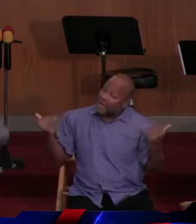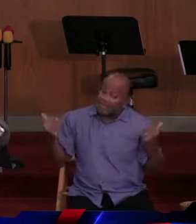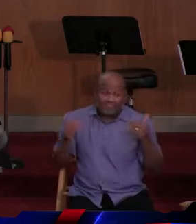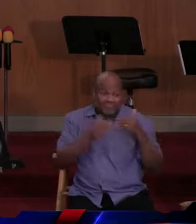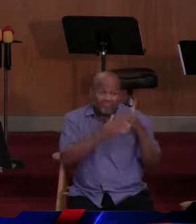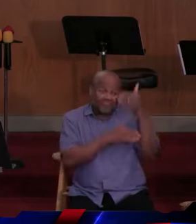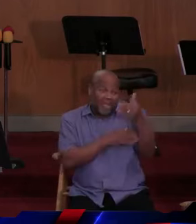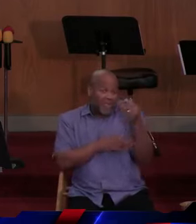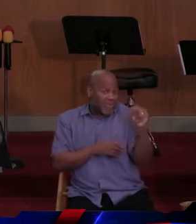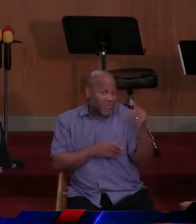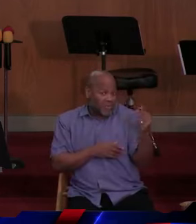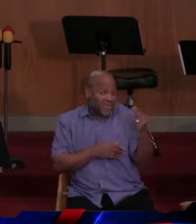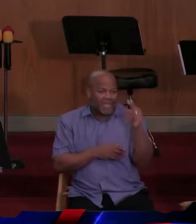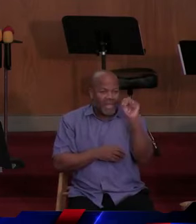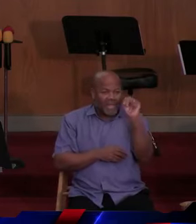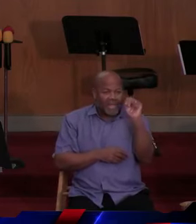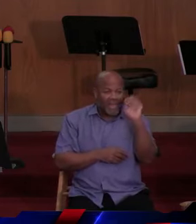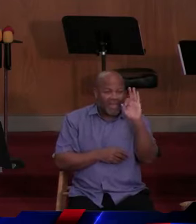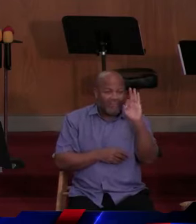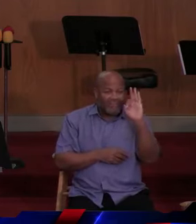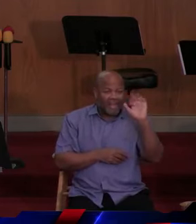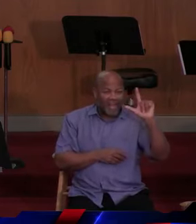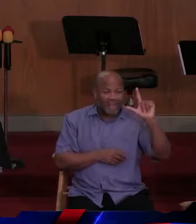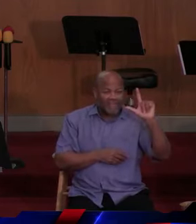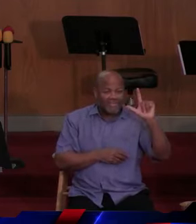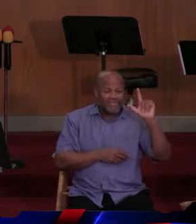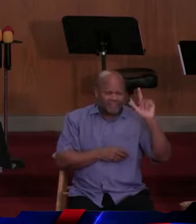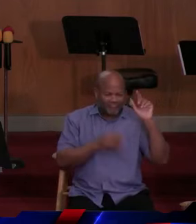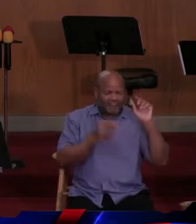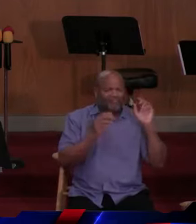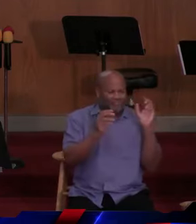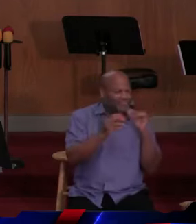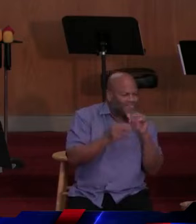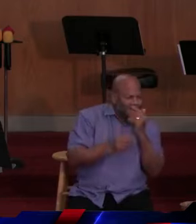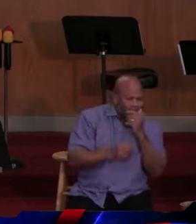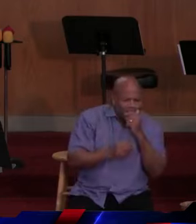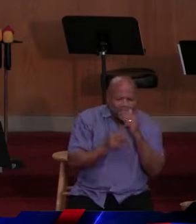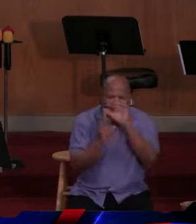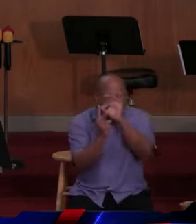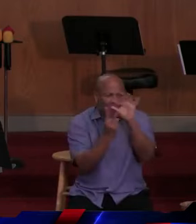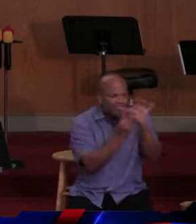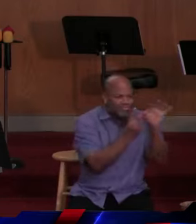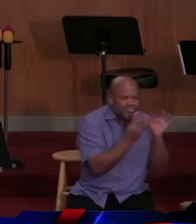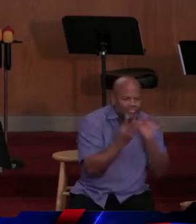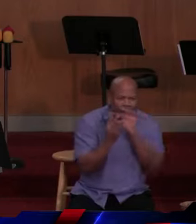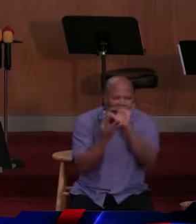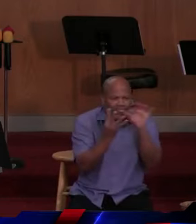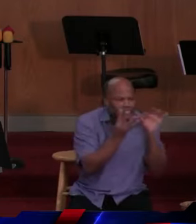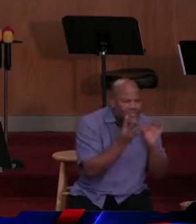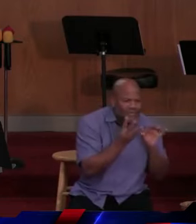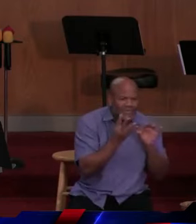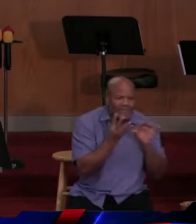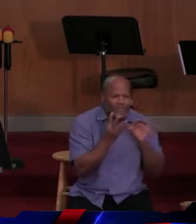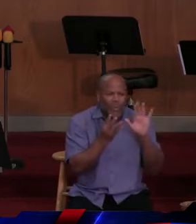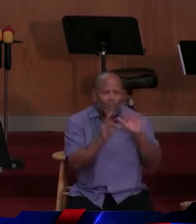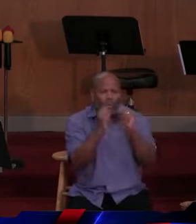draft. Most of us have a draft board. We can tell you who your team you want to draft. But if God